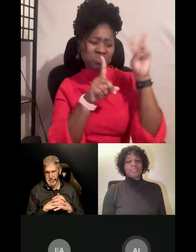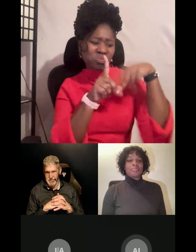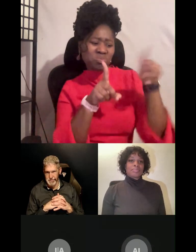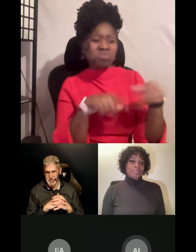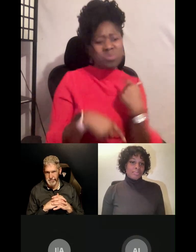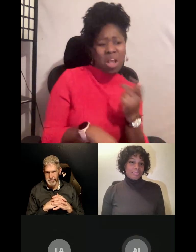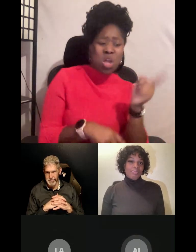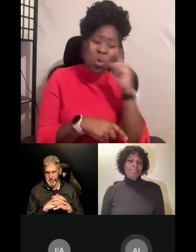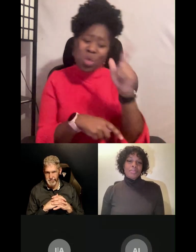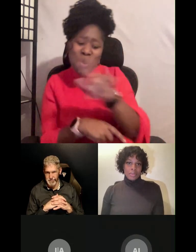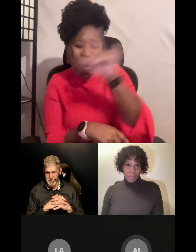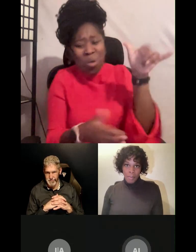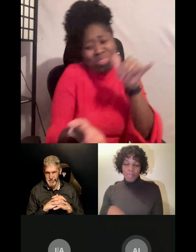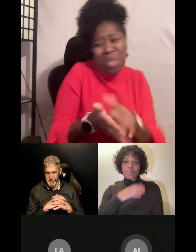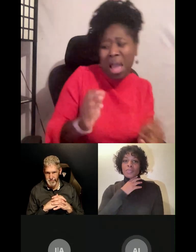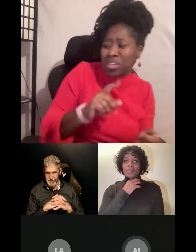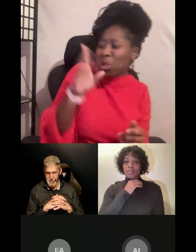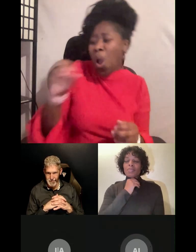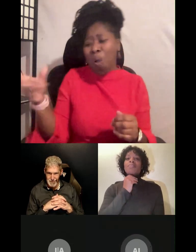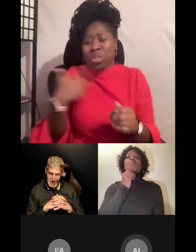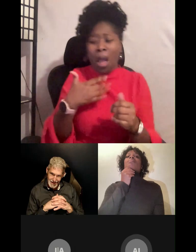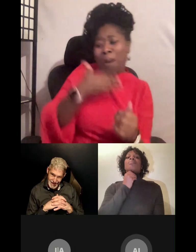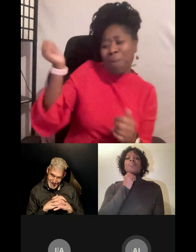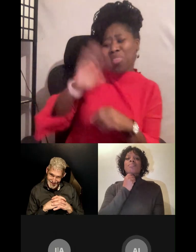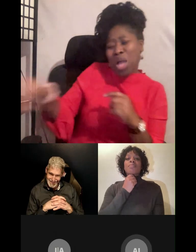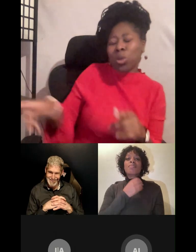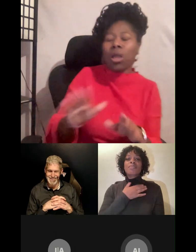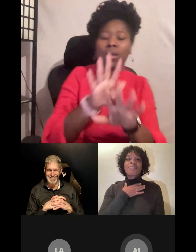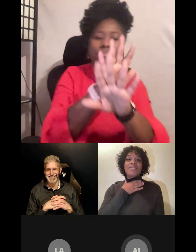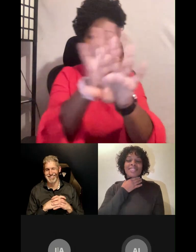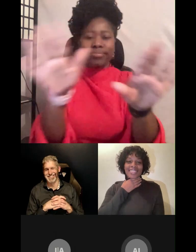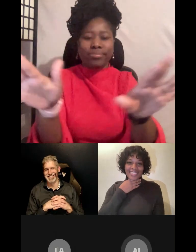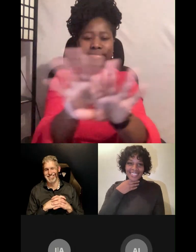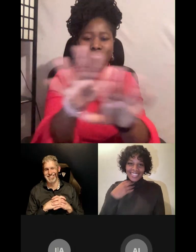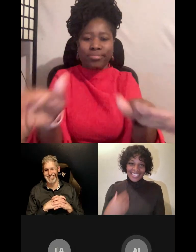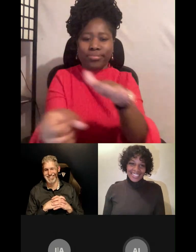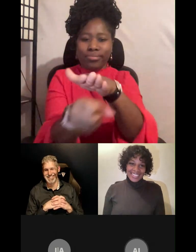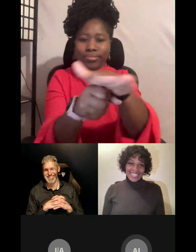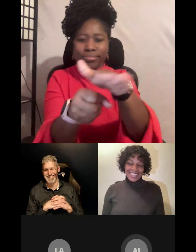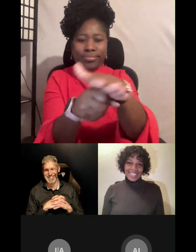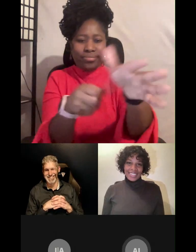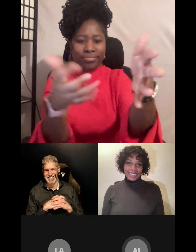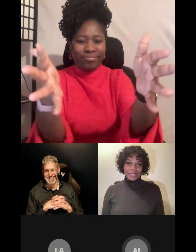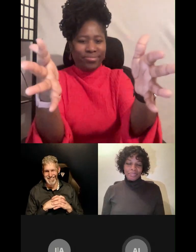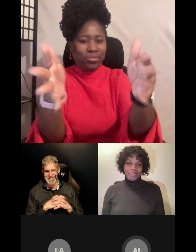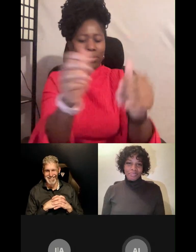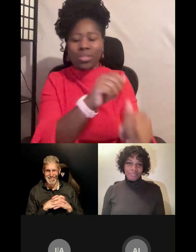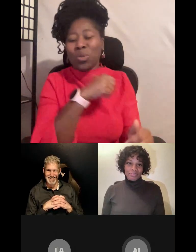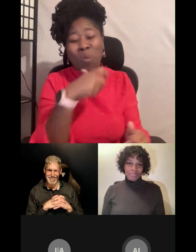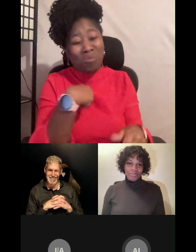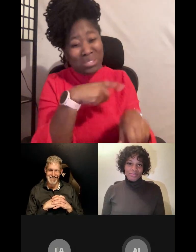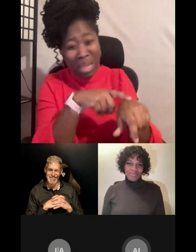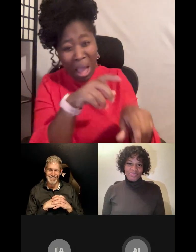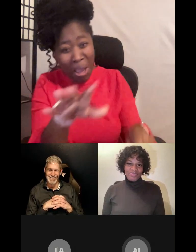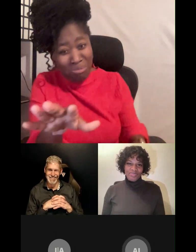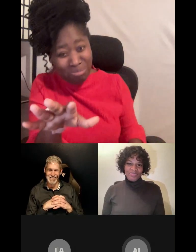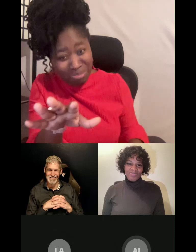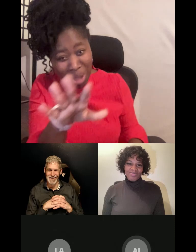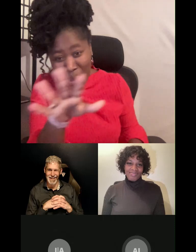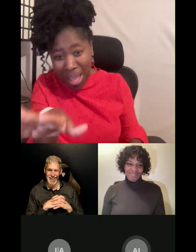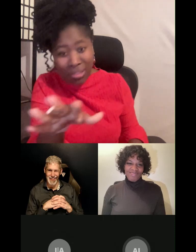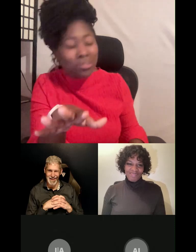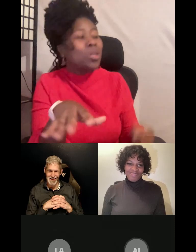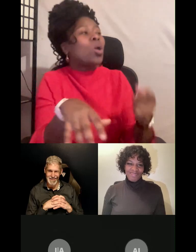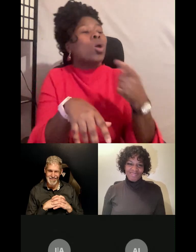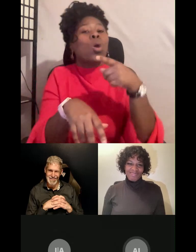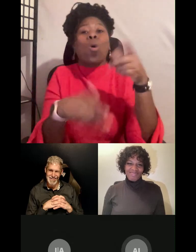is so small, and the infighting and crab in a barrel mentality. Oh no, you think you all that. You think you better. We need to stop it. It needs to cease